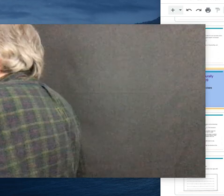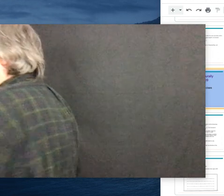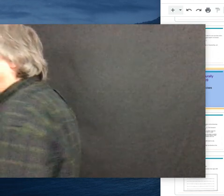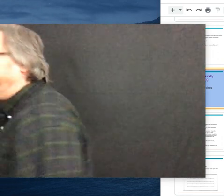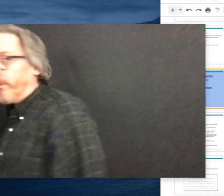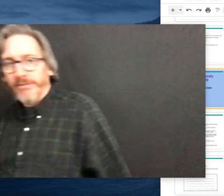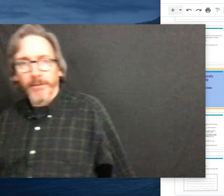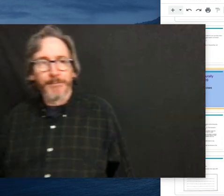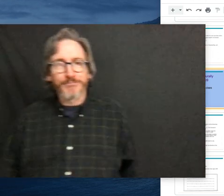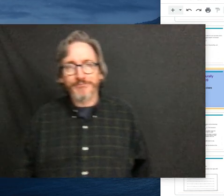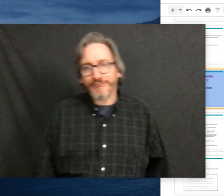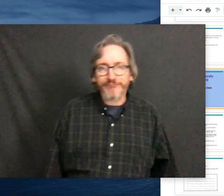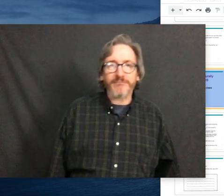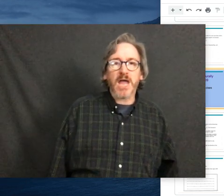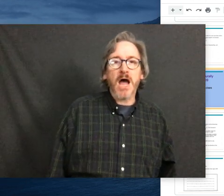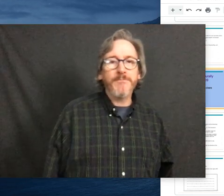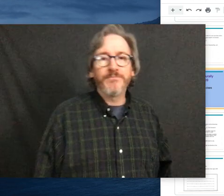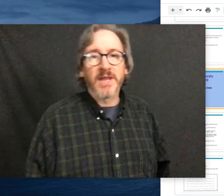Sorry, gotta wet my whiffle.